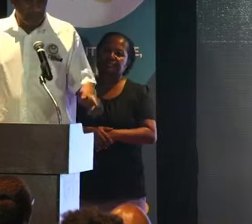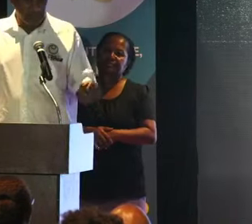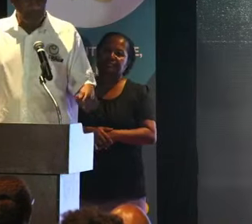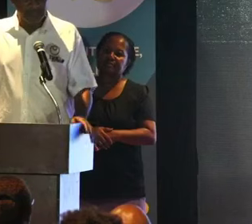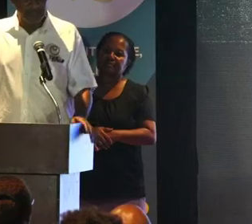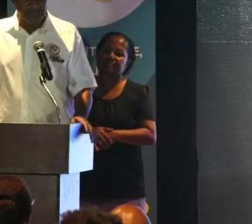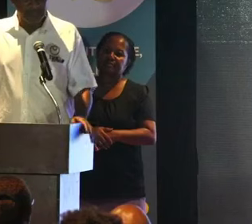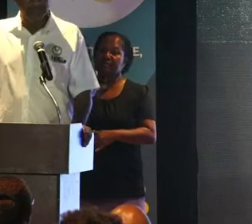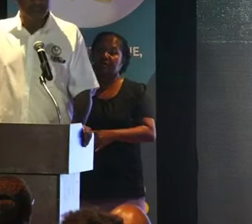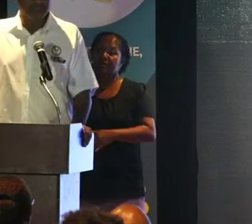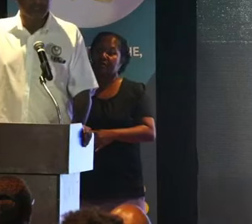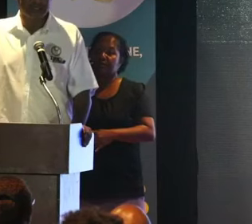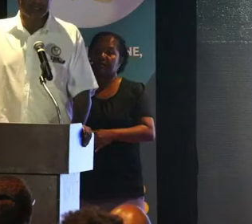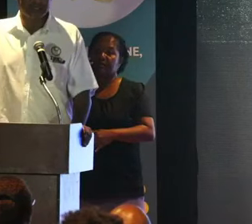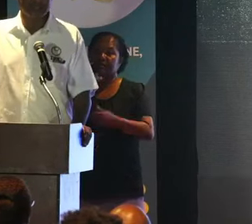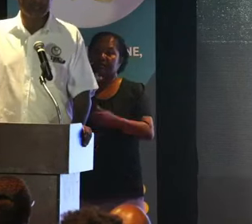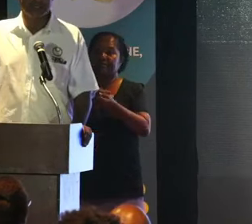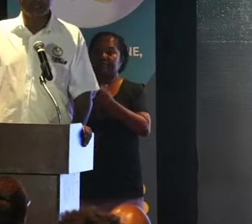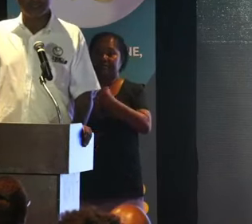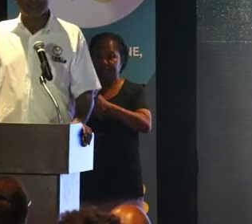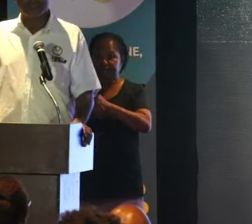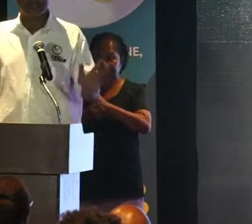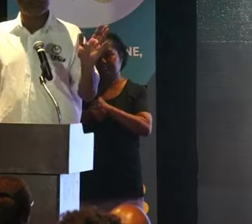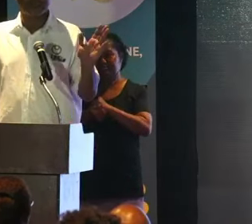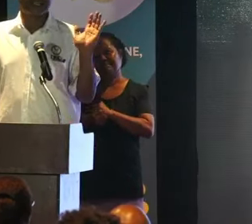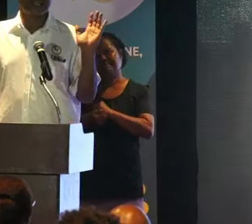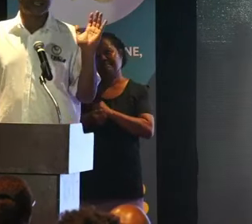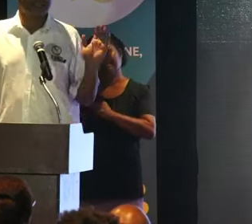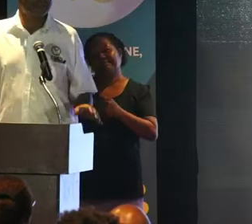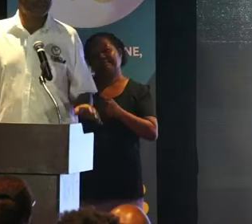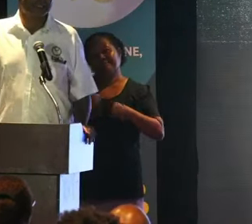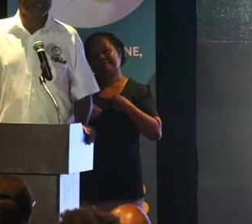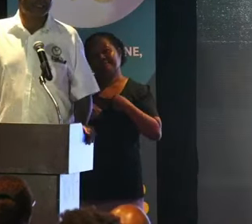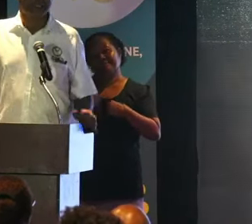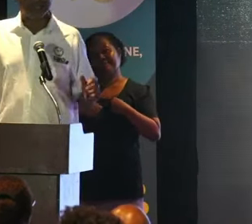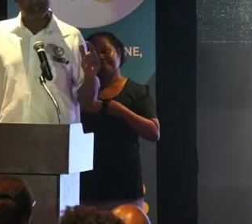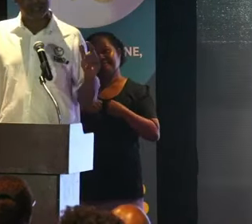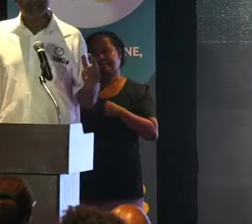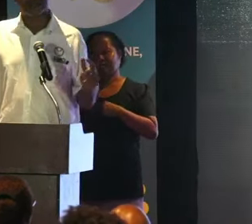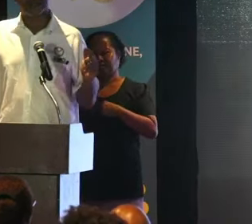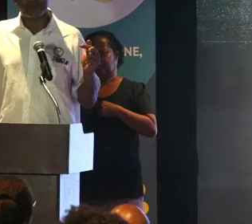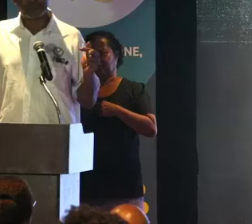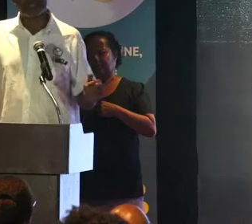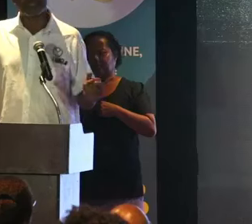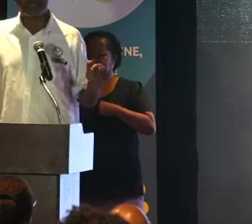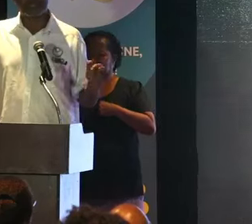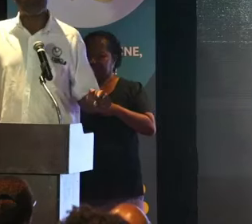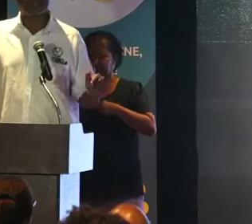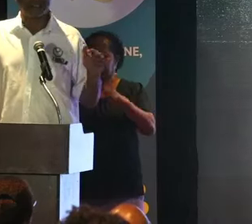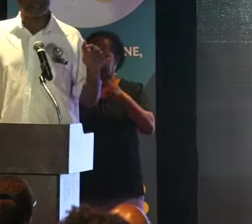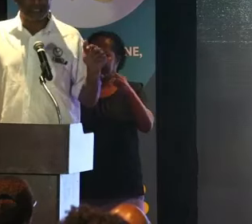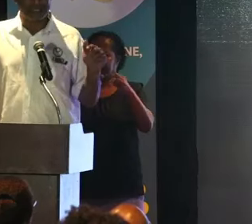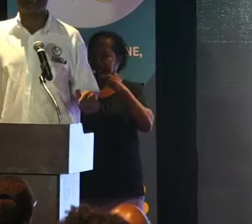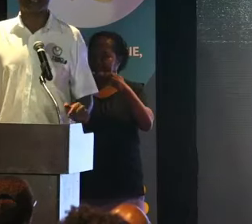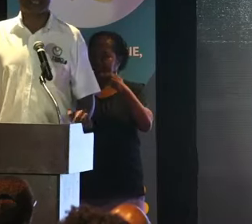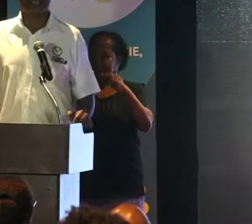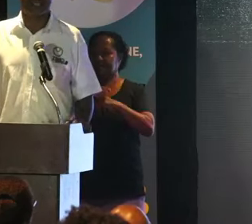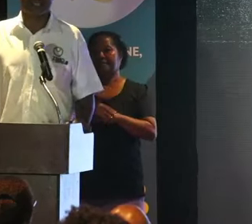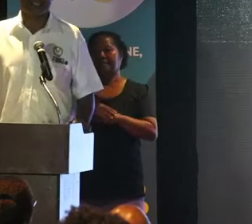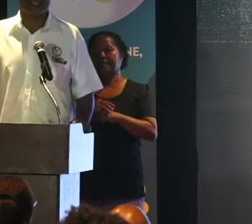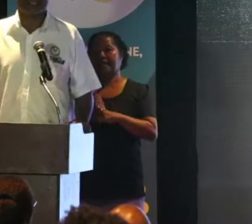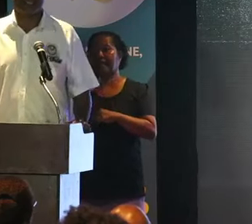So when the company is at default, who are the liable persons? The people who manage the company day to